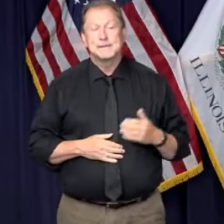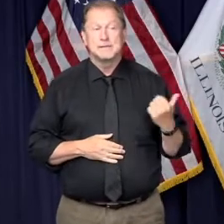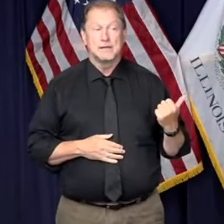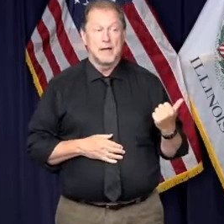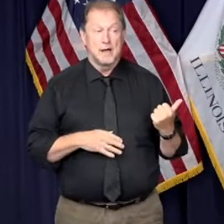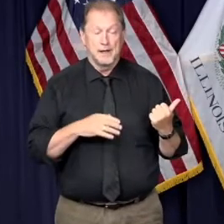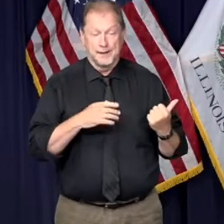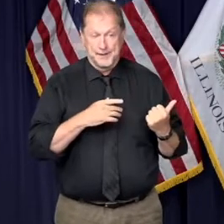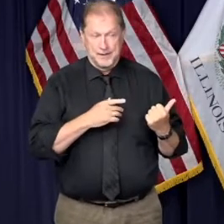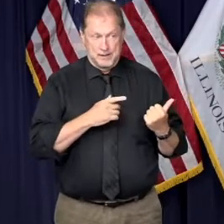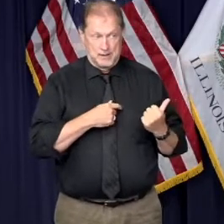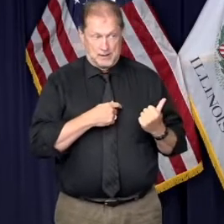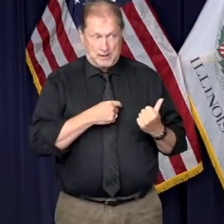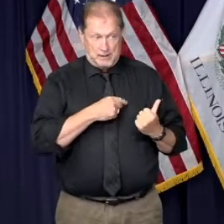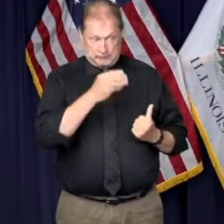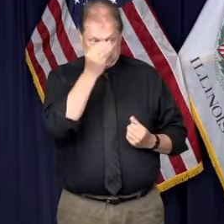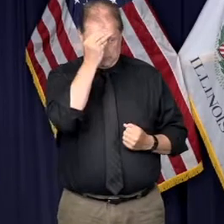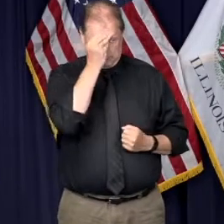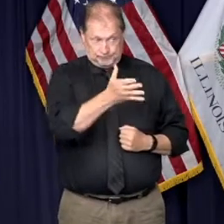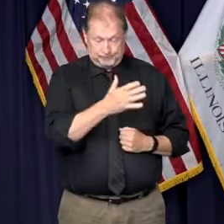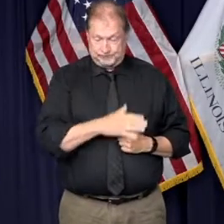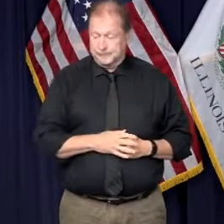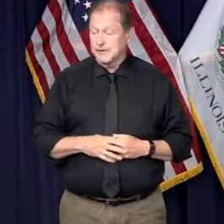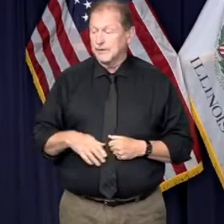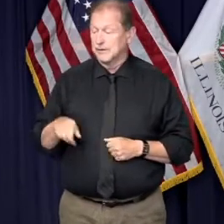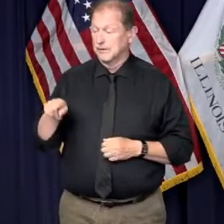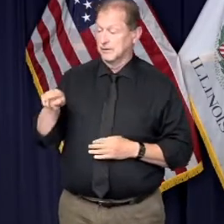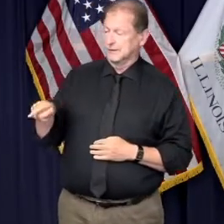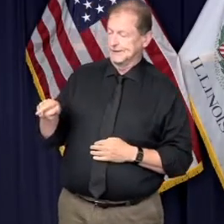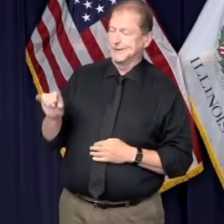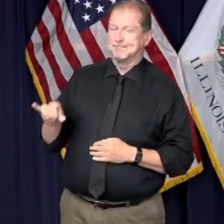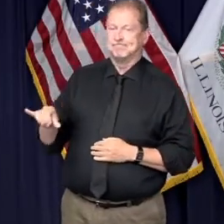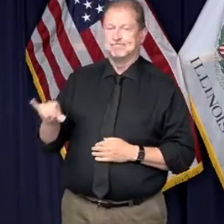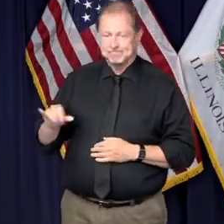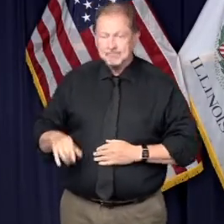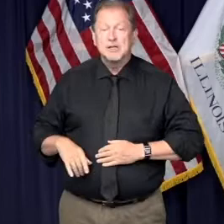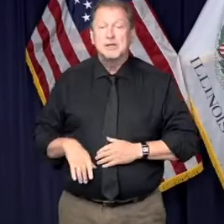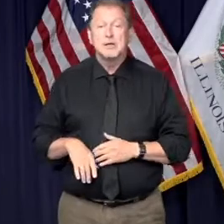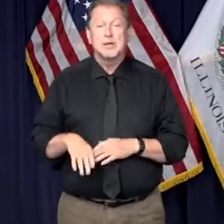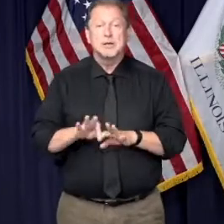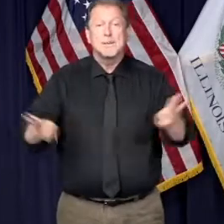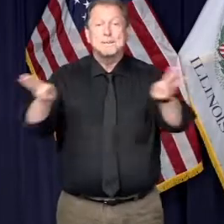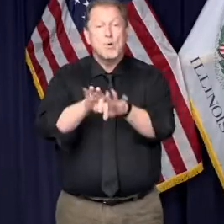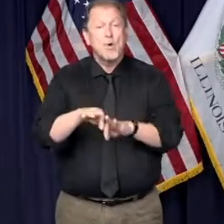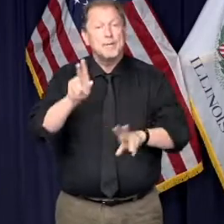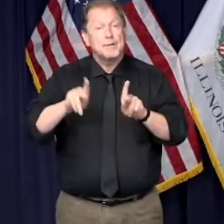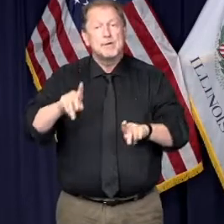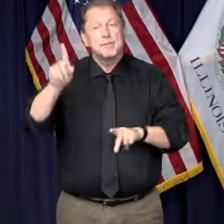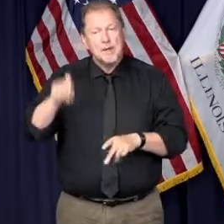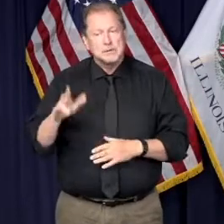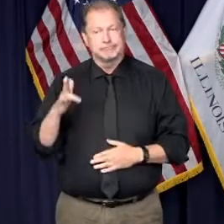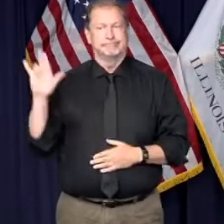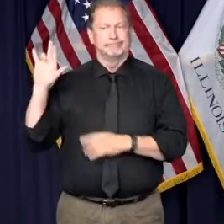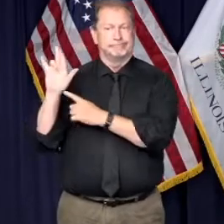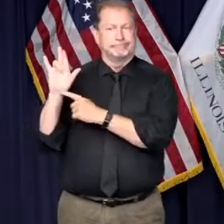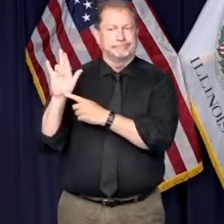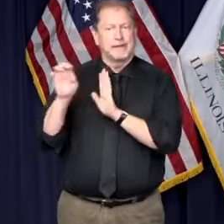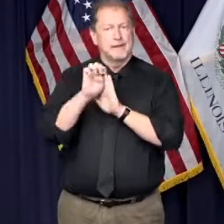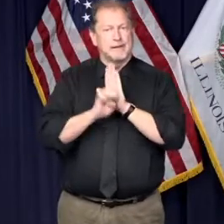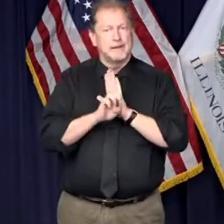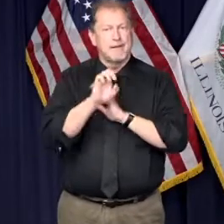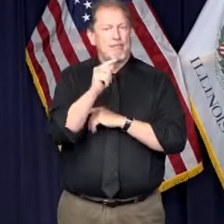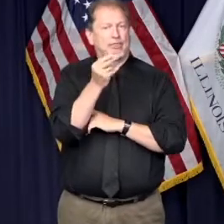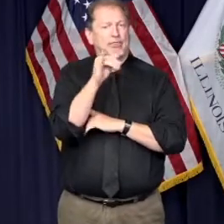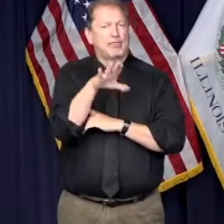needs to be addressed with ethics legislation in this state, no doubt about it. And I've been very clear about the